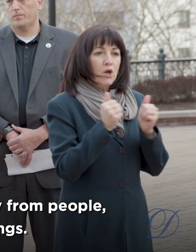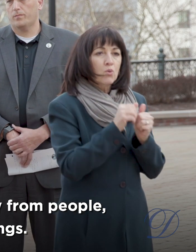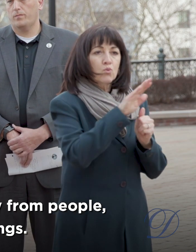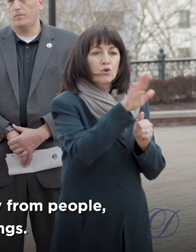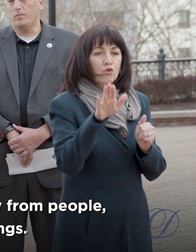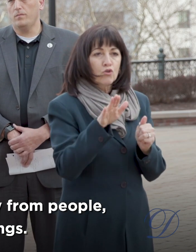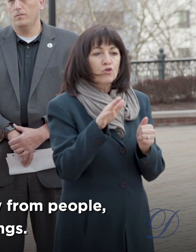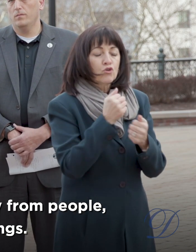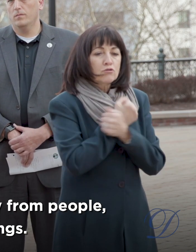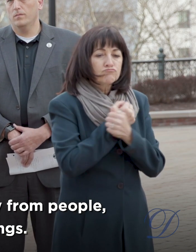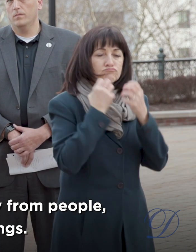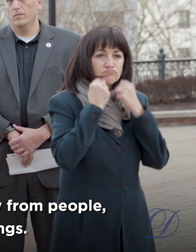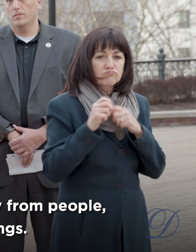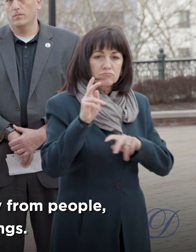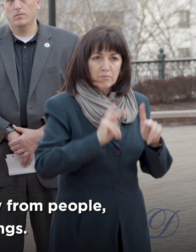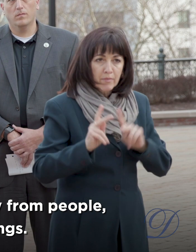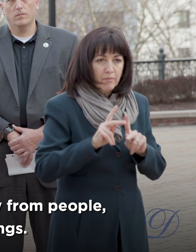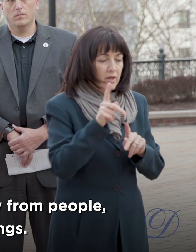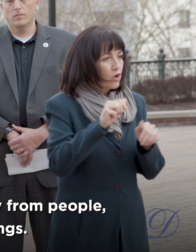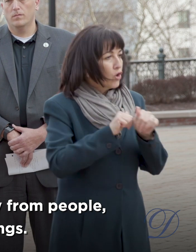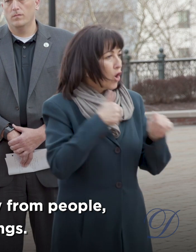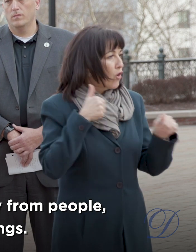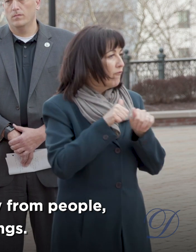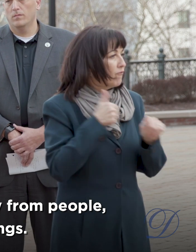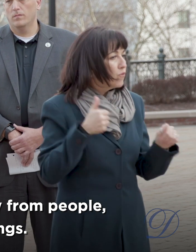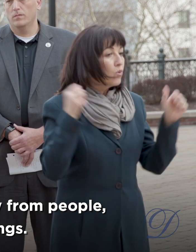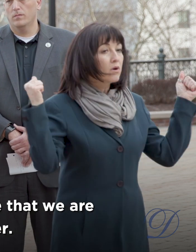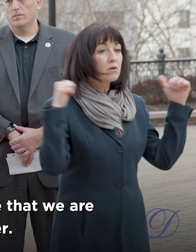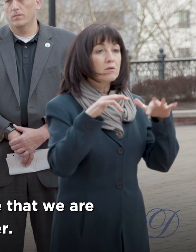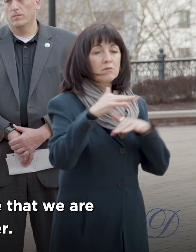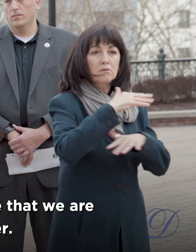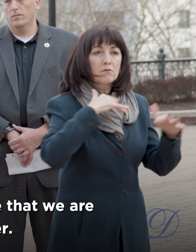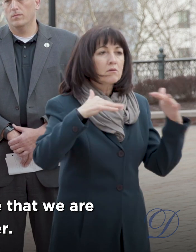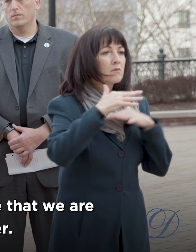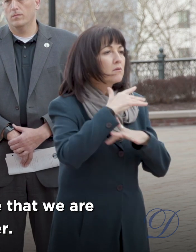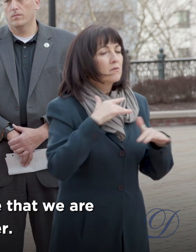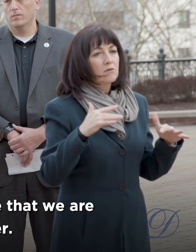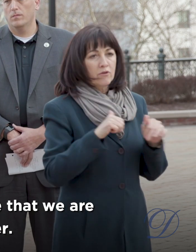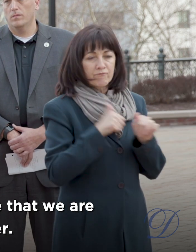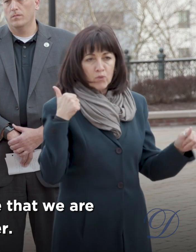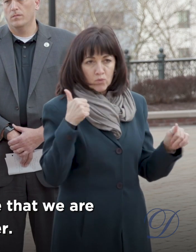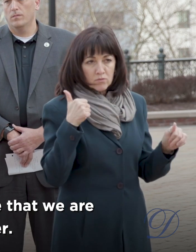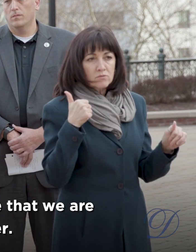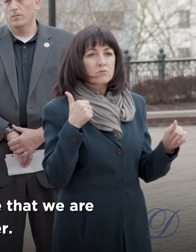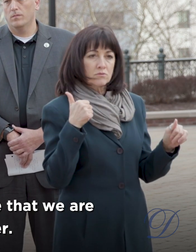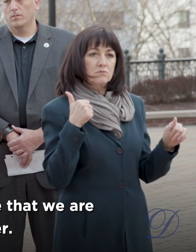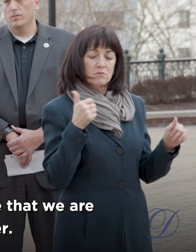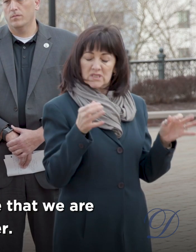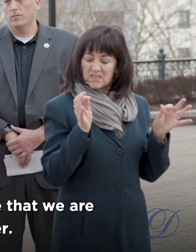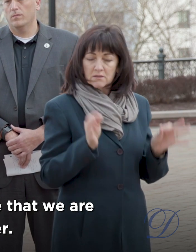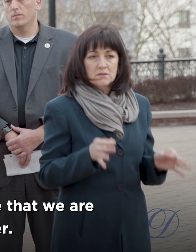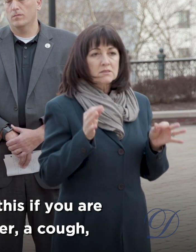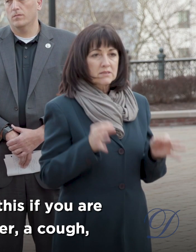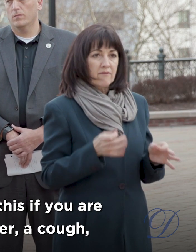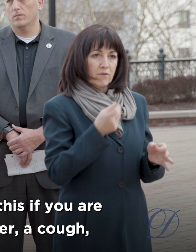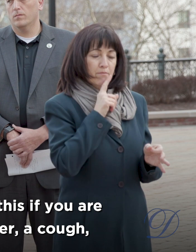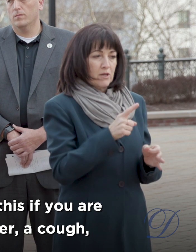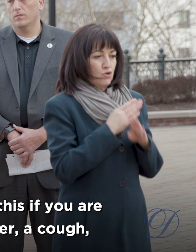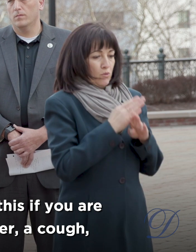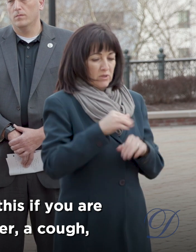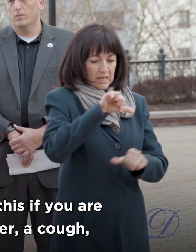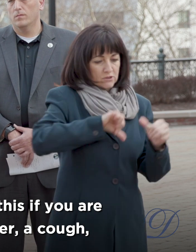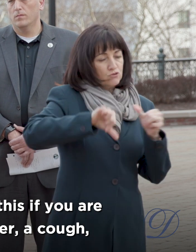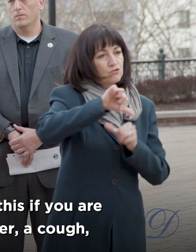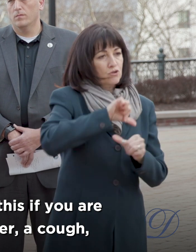away from people, avoiding large gatherings. Certainly, we want to make sure that we are protecting each other. Our